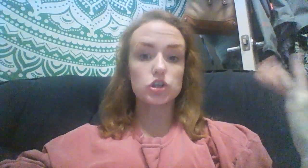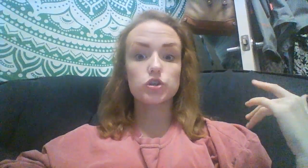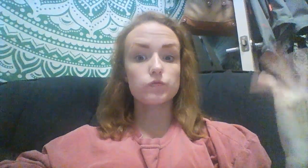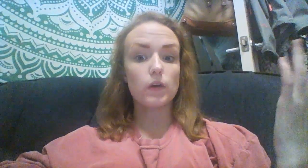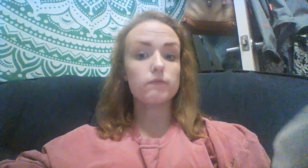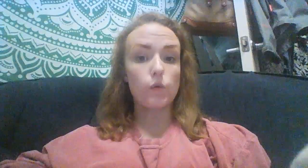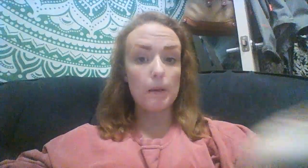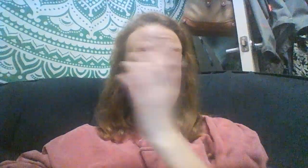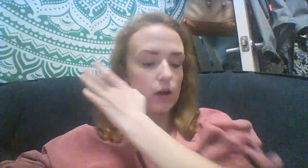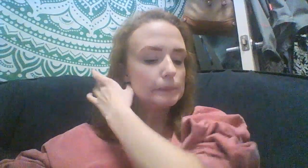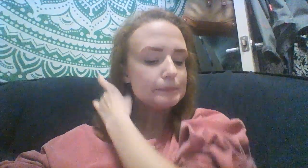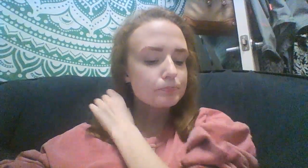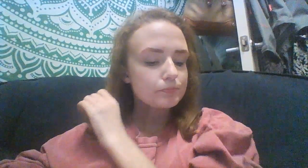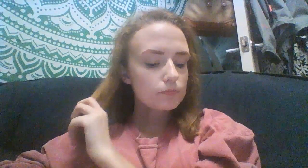privileged if you are a male.